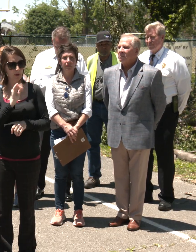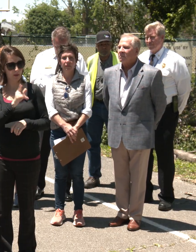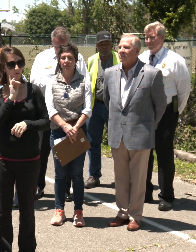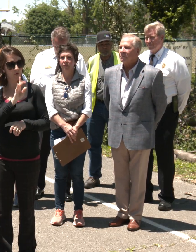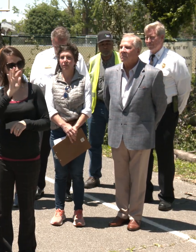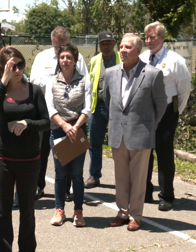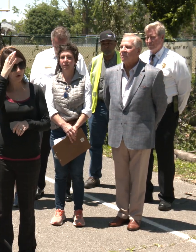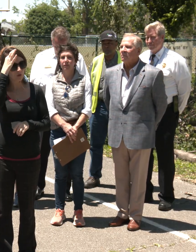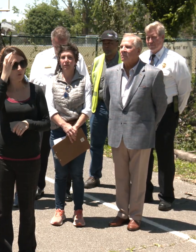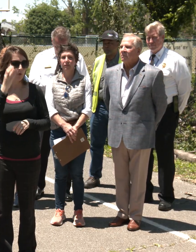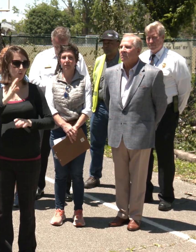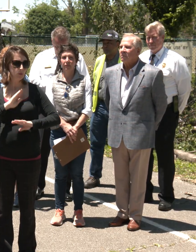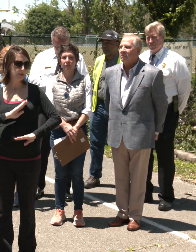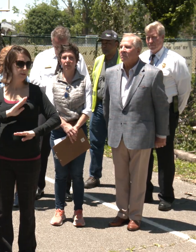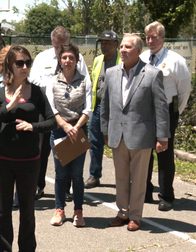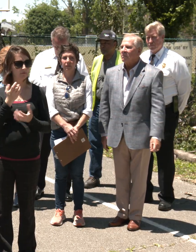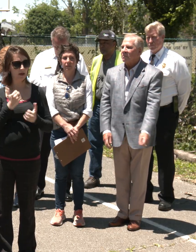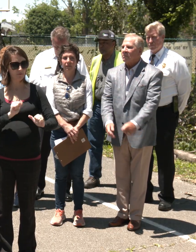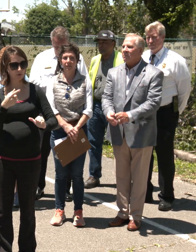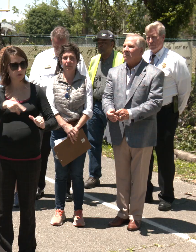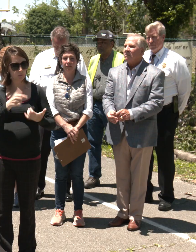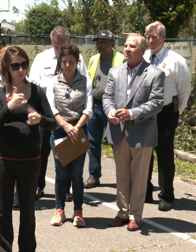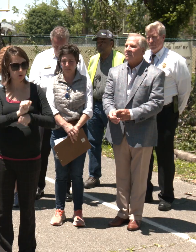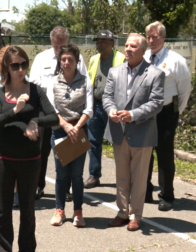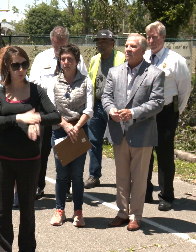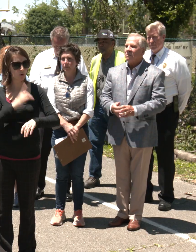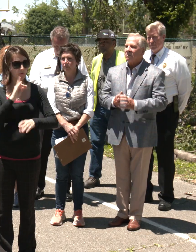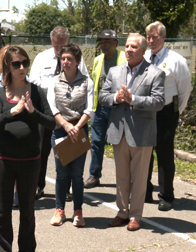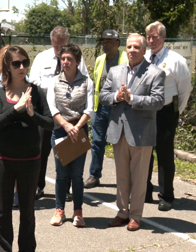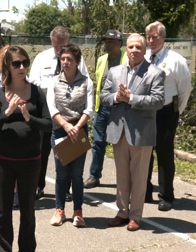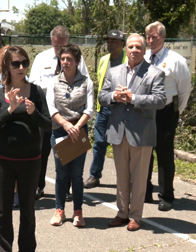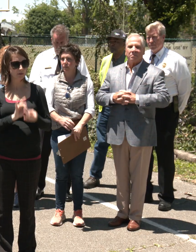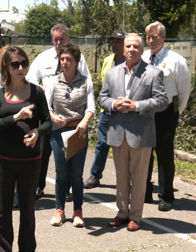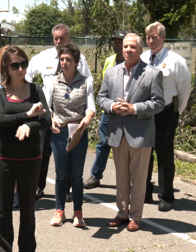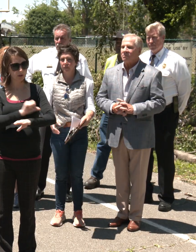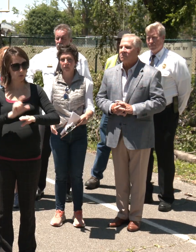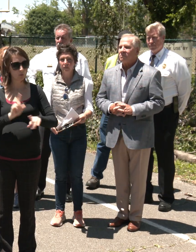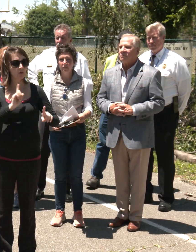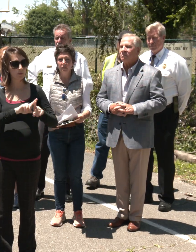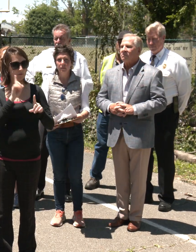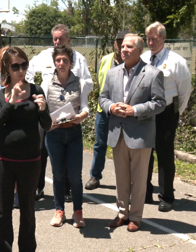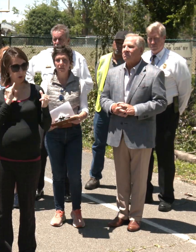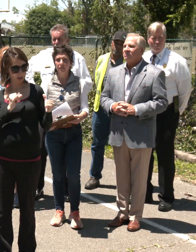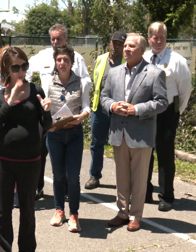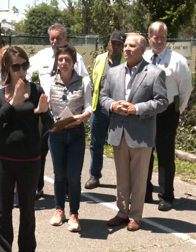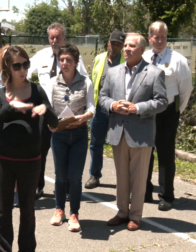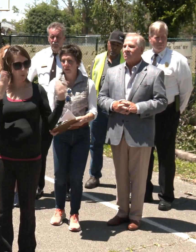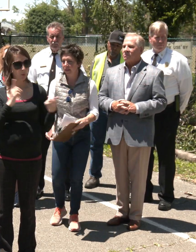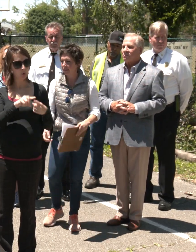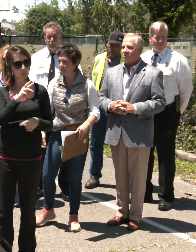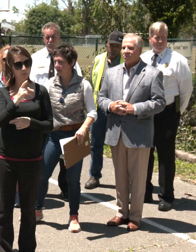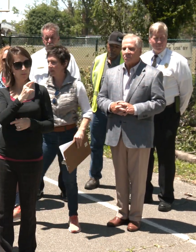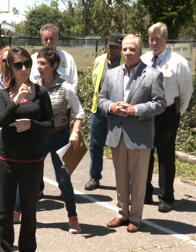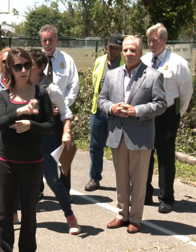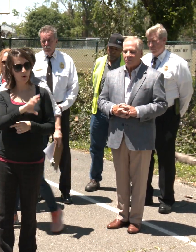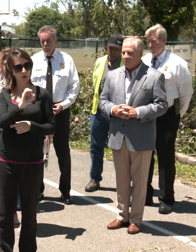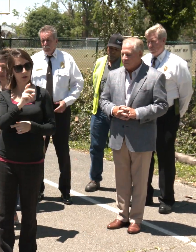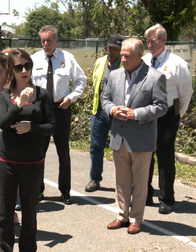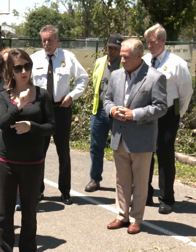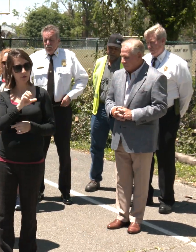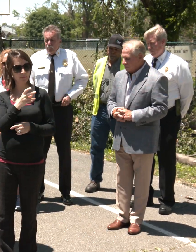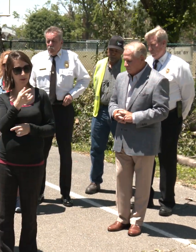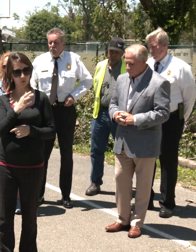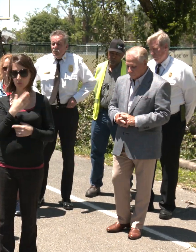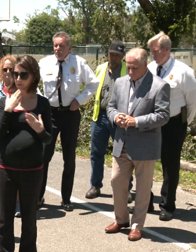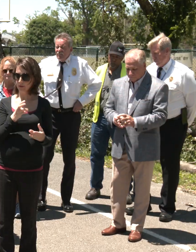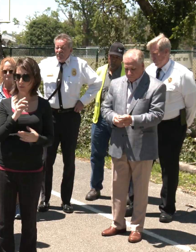federal relief efforts that they're working on for the city of St. Louis. But in the meantime, we'll open it up to Mayor Kara Spencer. Thanks,